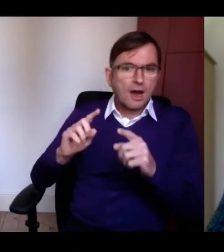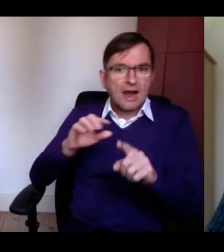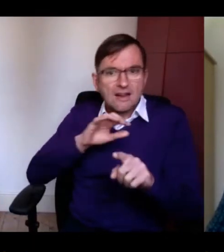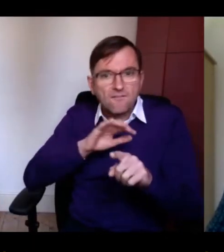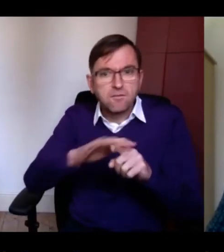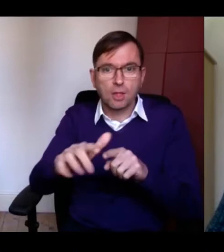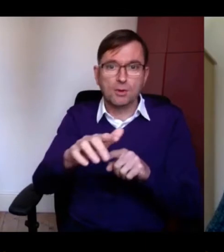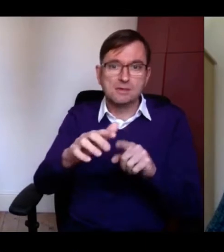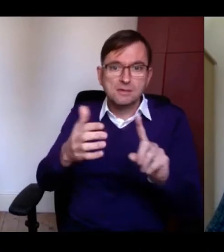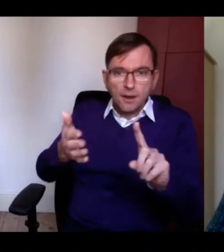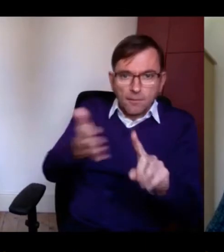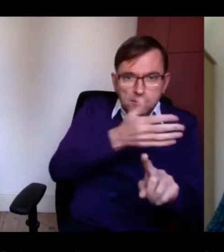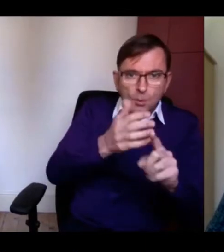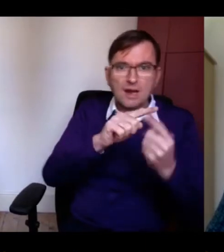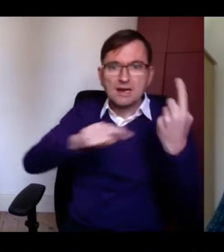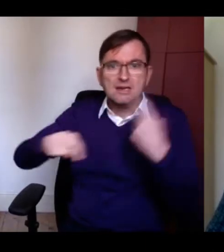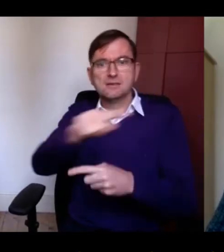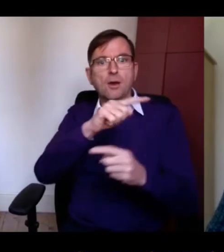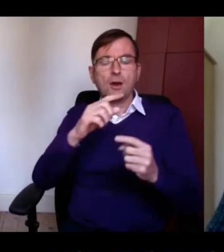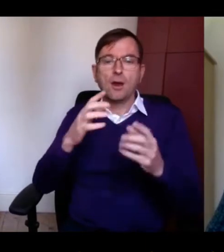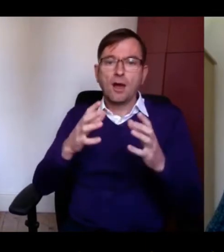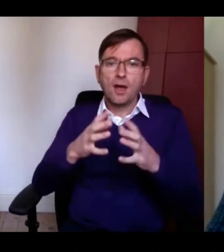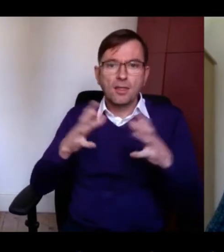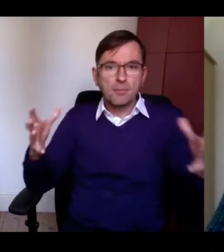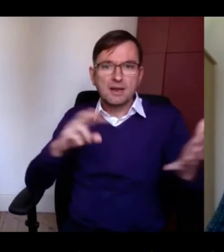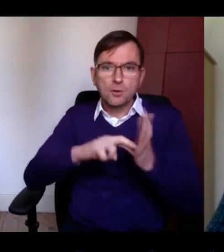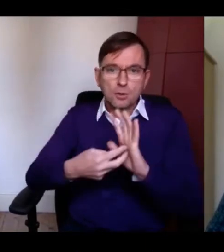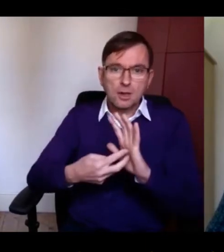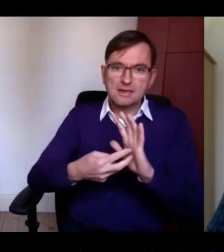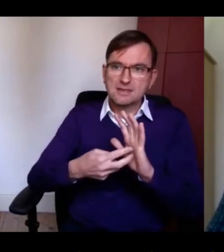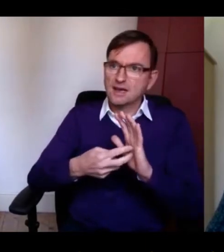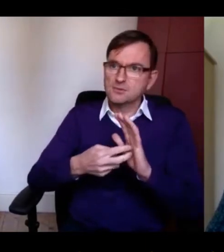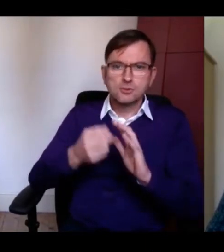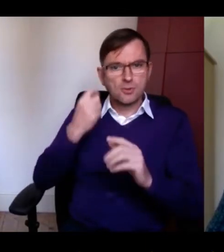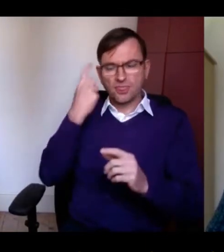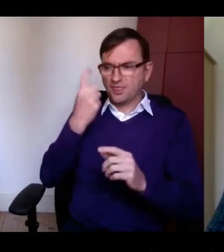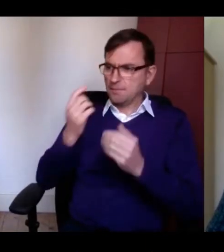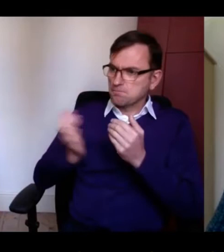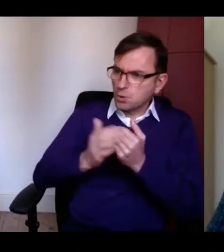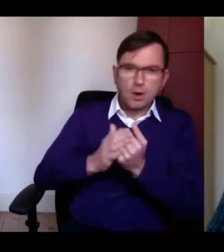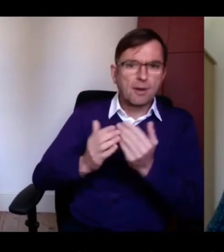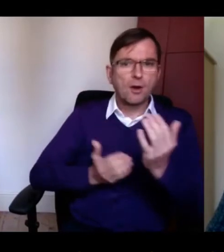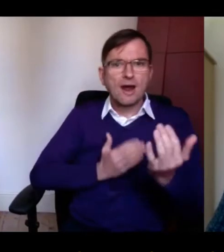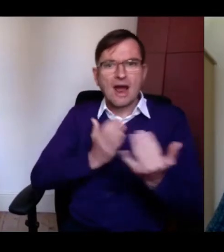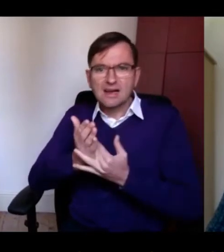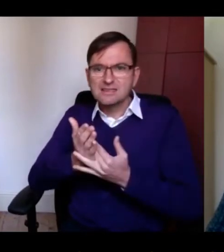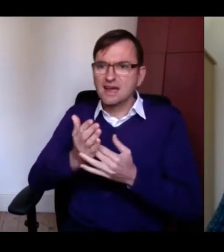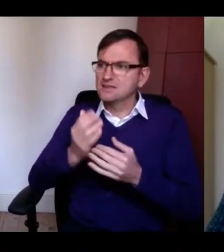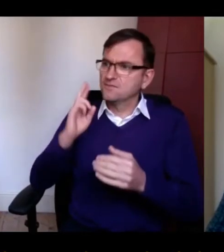is to try and influence and persuade people work in big organisations.